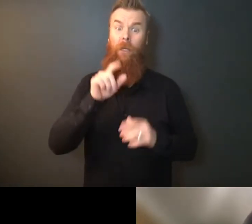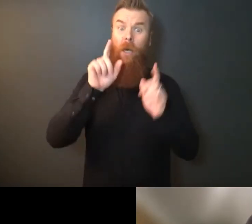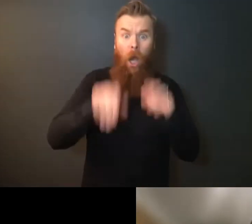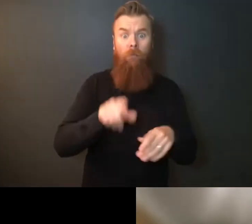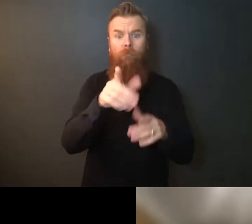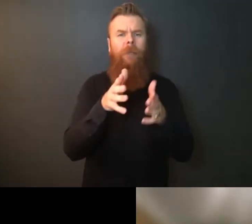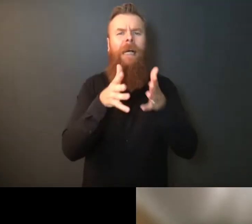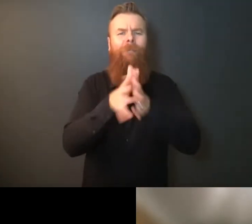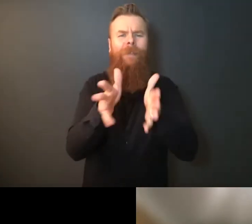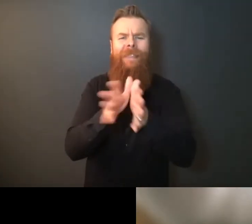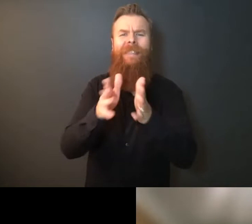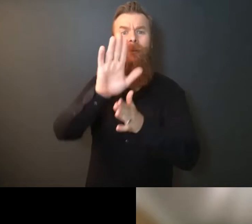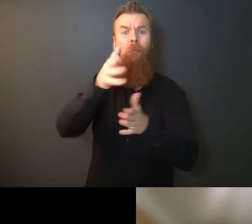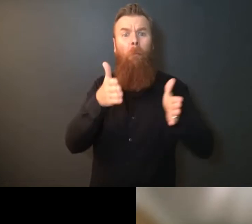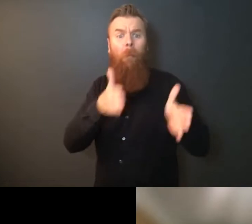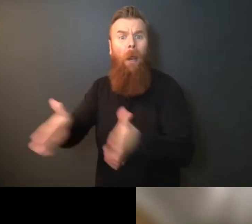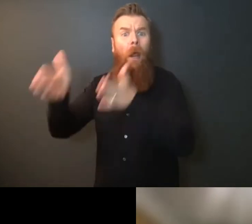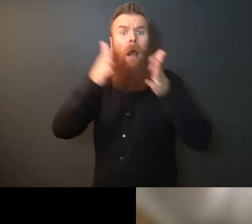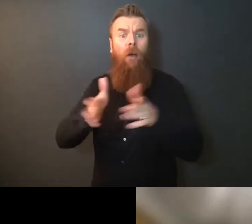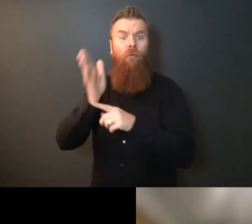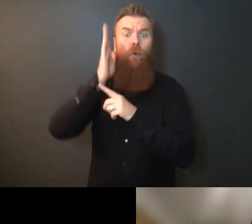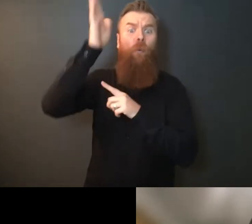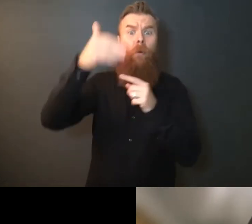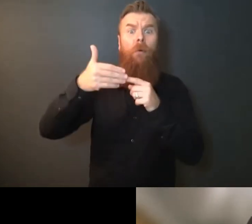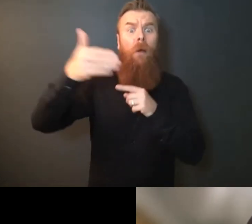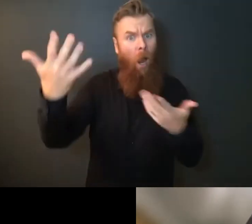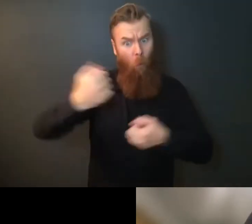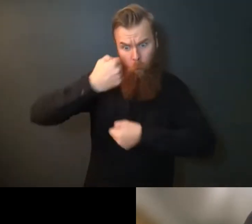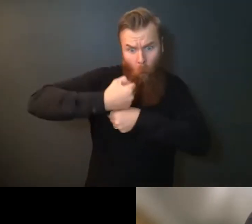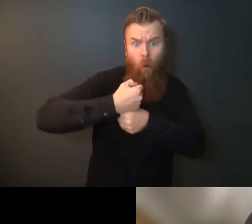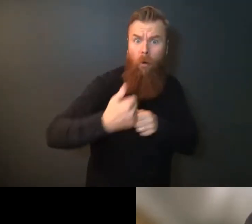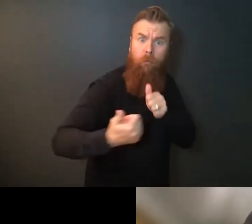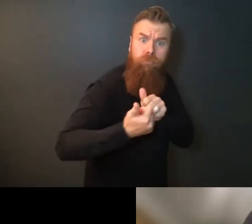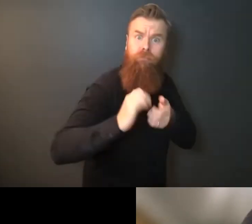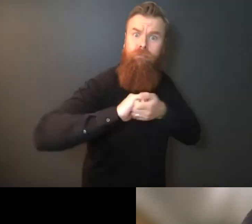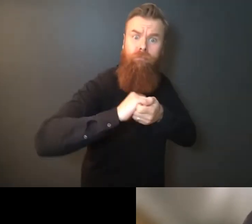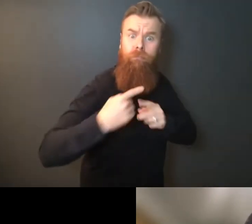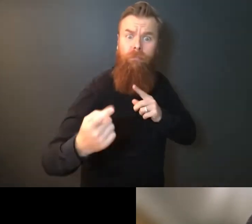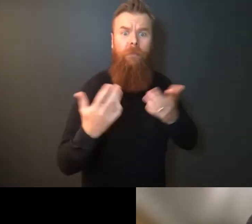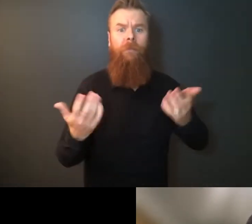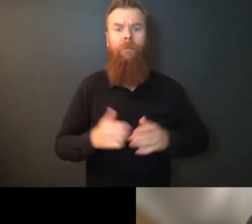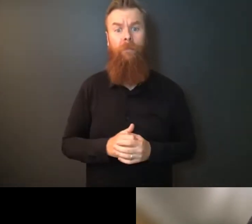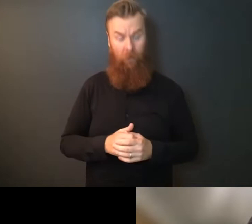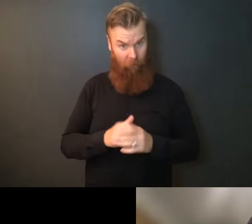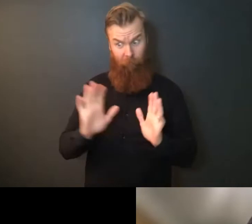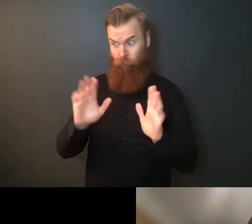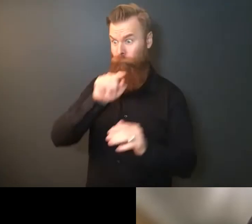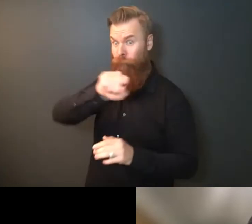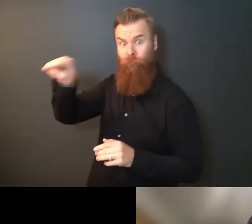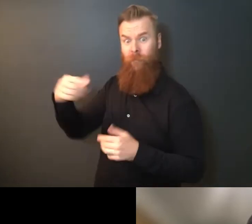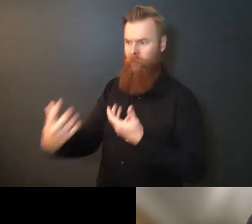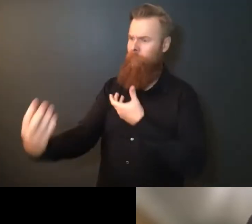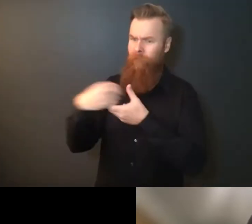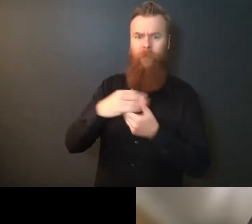to create together, and hopefully harvest some of their knowledge and skills and create a collaborative